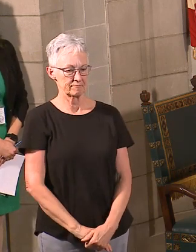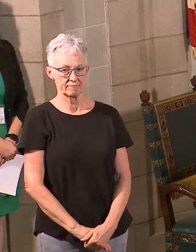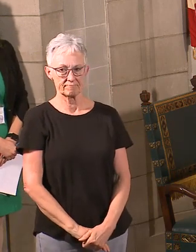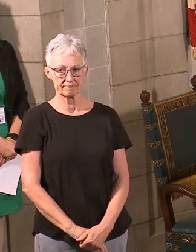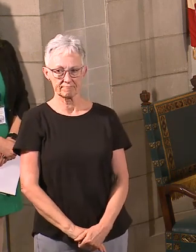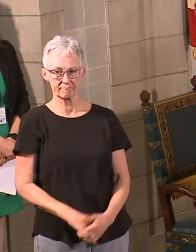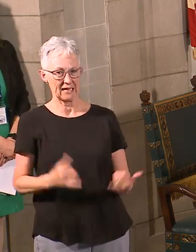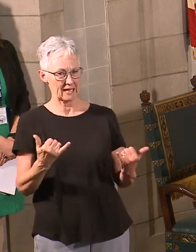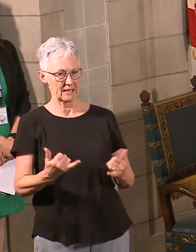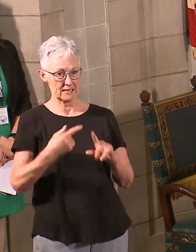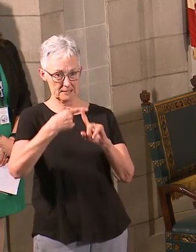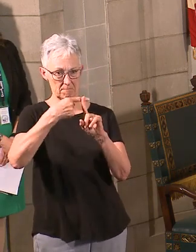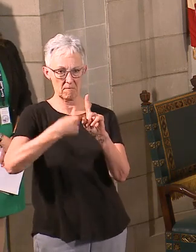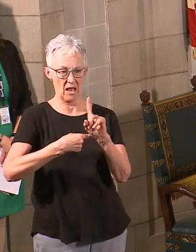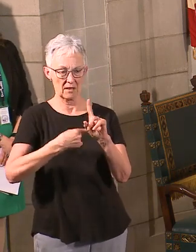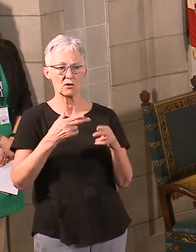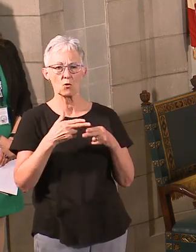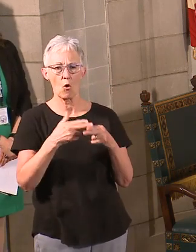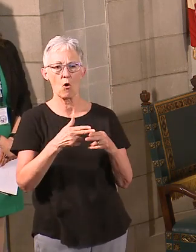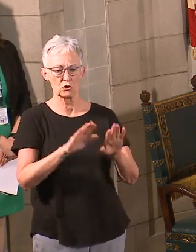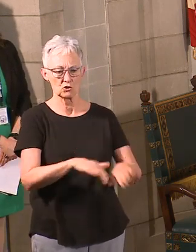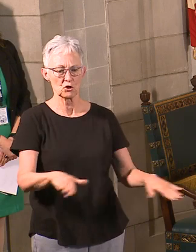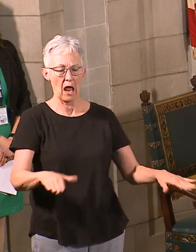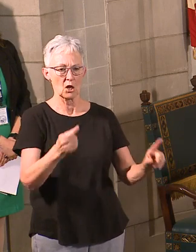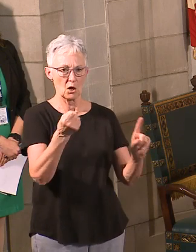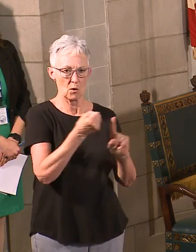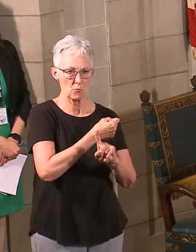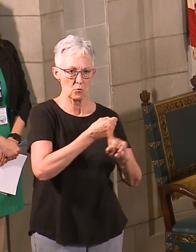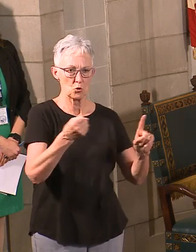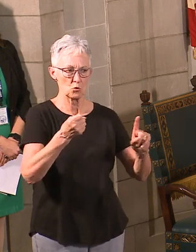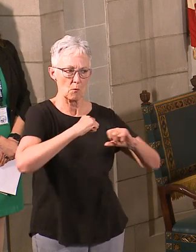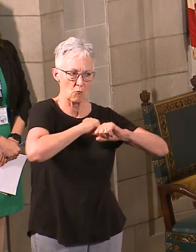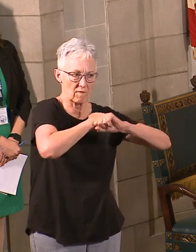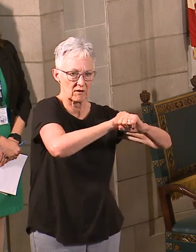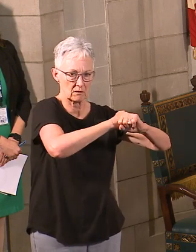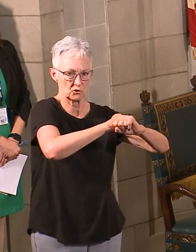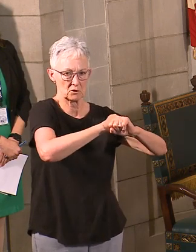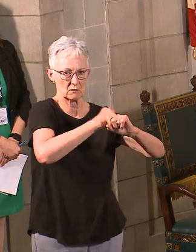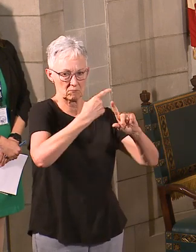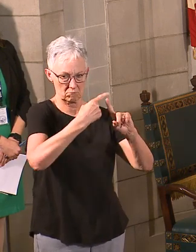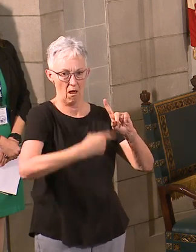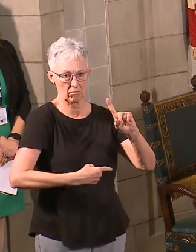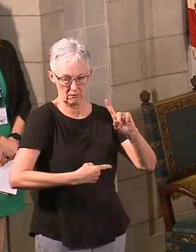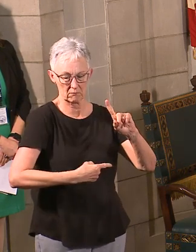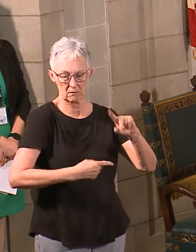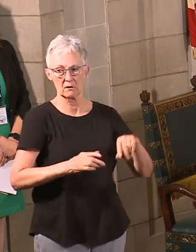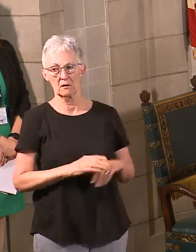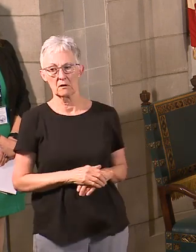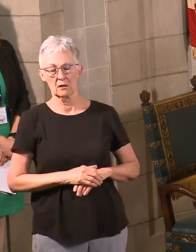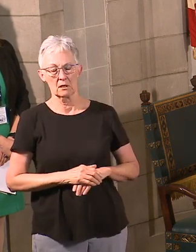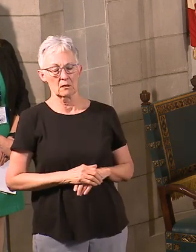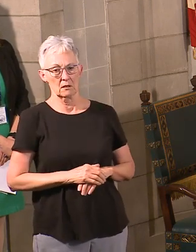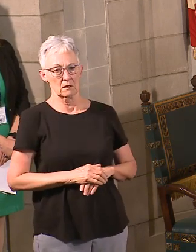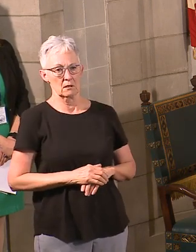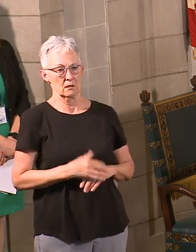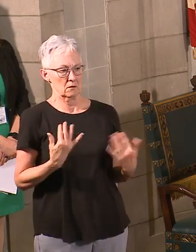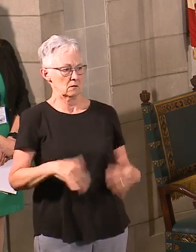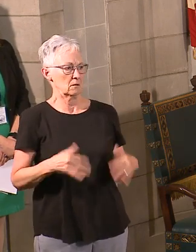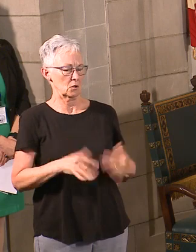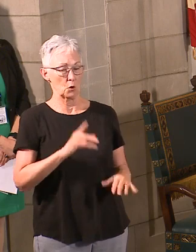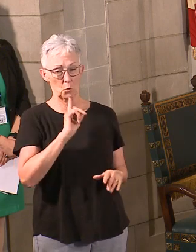This month is Child Abuse Prevention Month in the state of Nebraska. And this is particularly important this